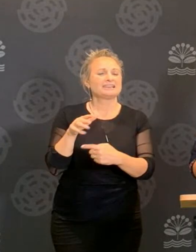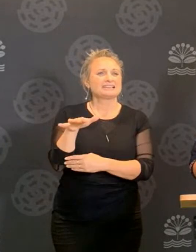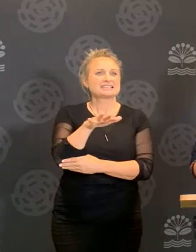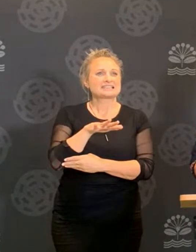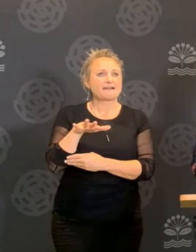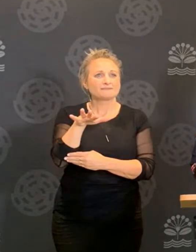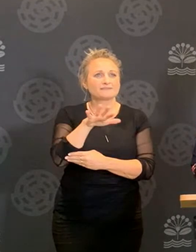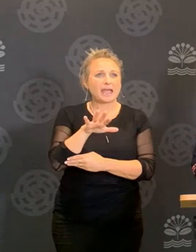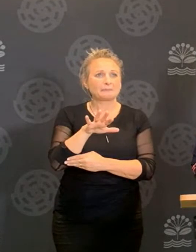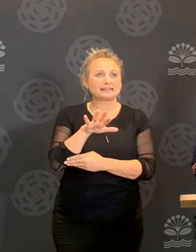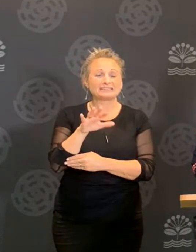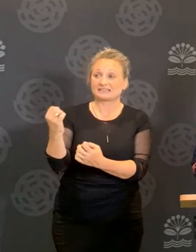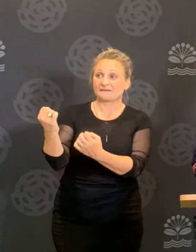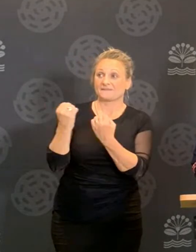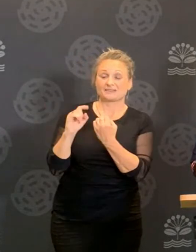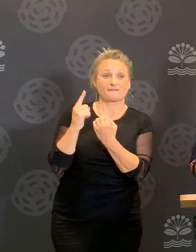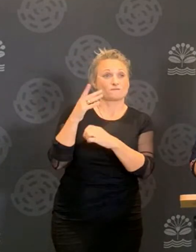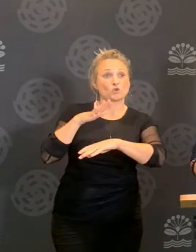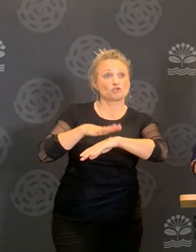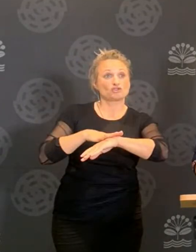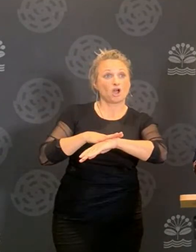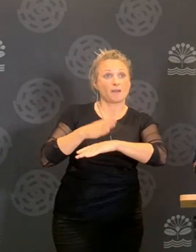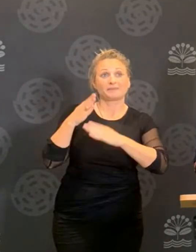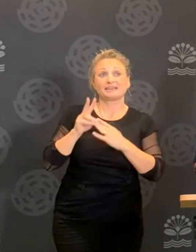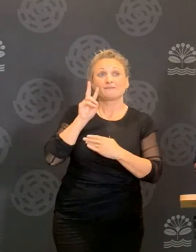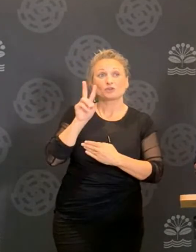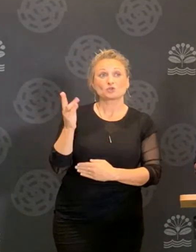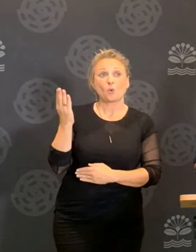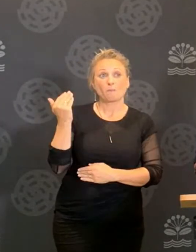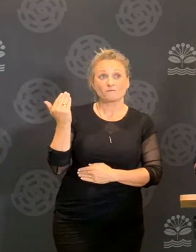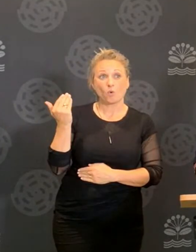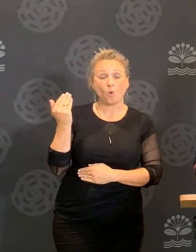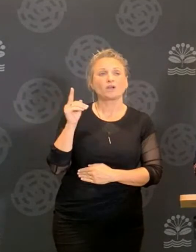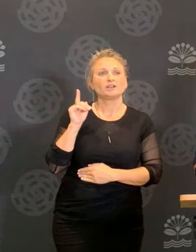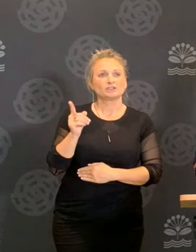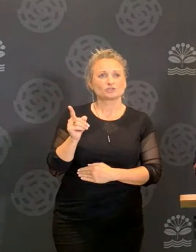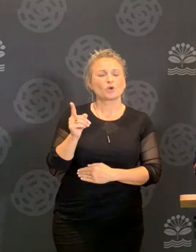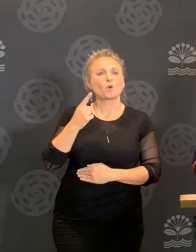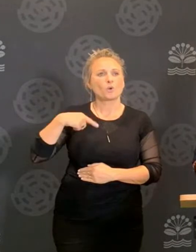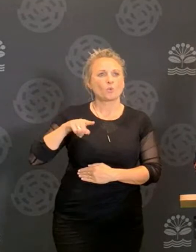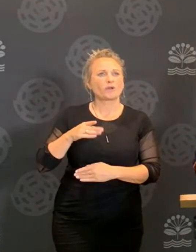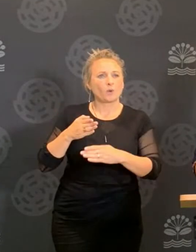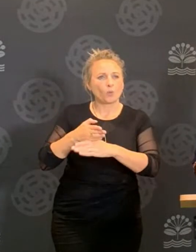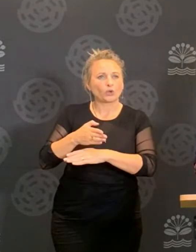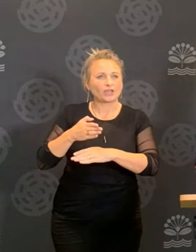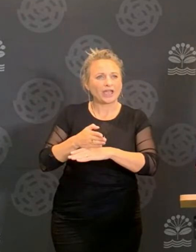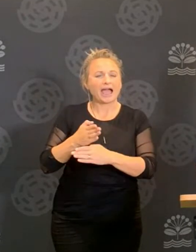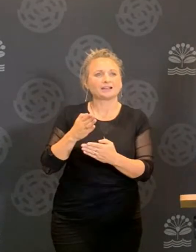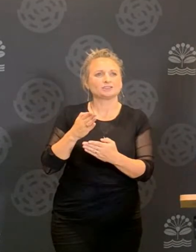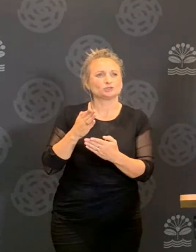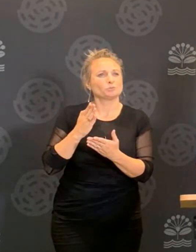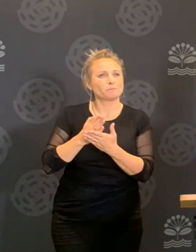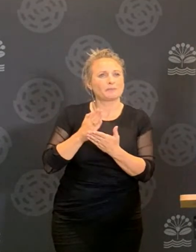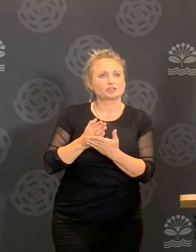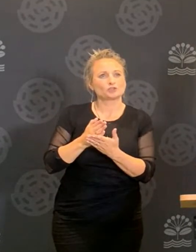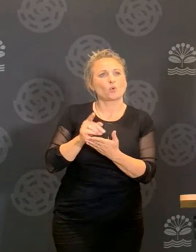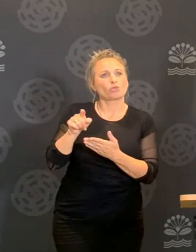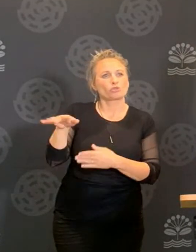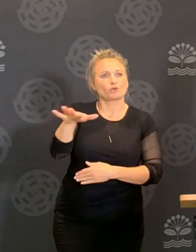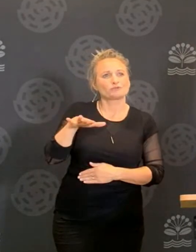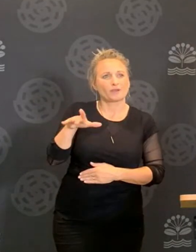in that we haven't seen for the first time. So we're just working again to make sure that we've got support for those